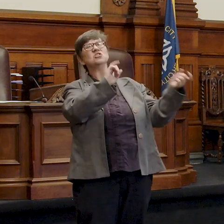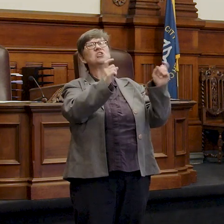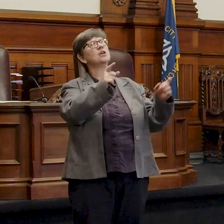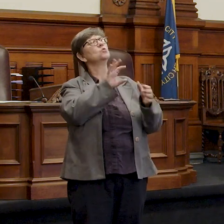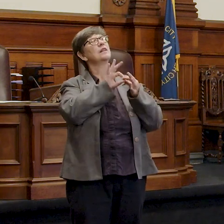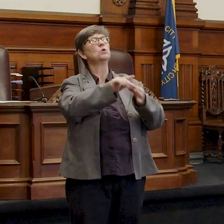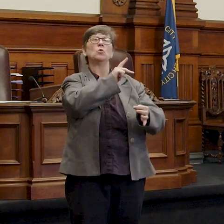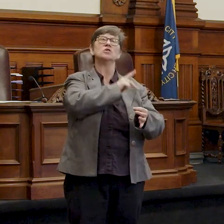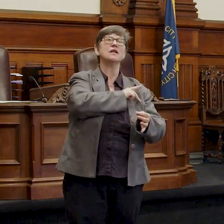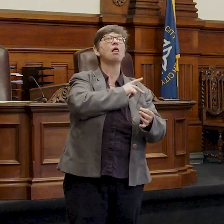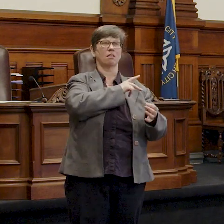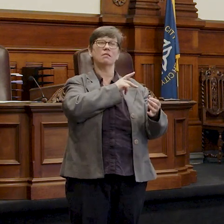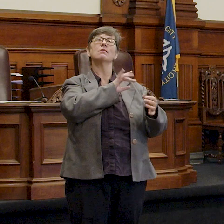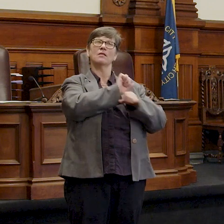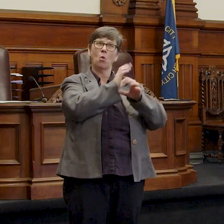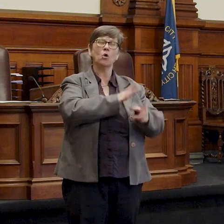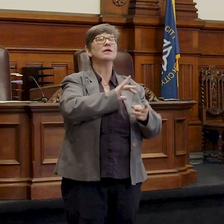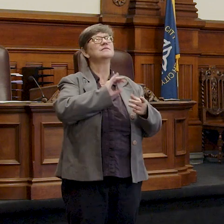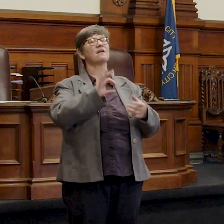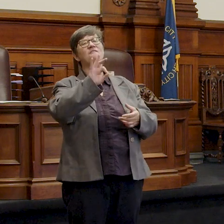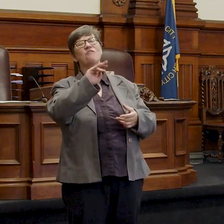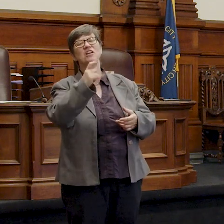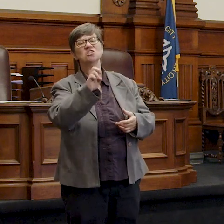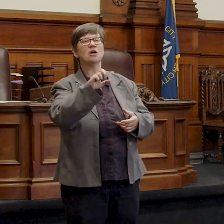associated with fringe benefits and other liabilities.